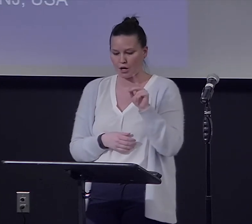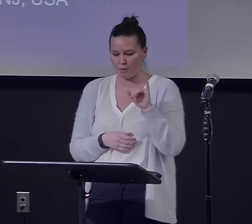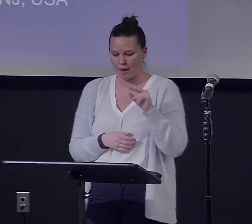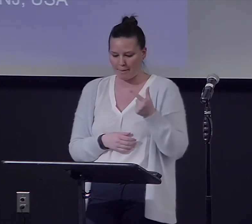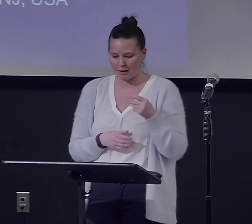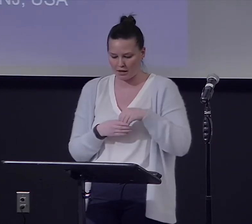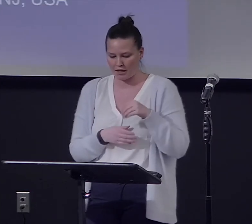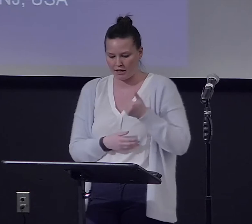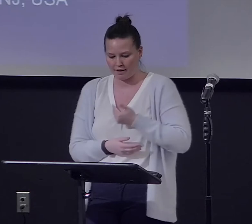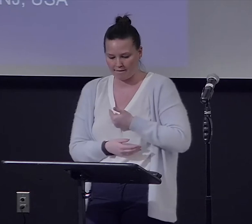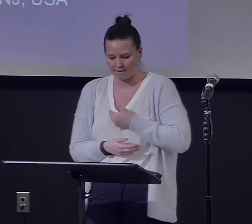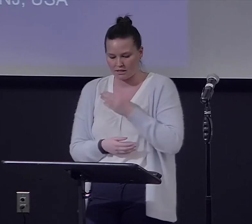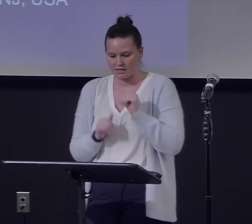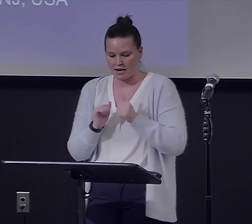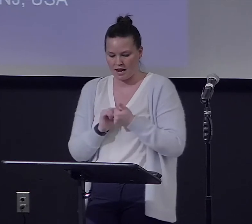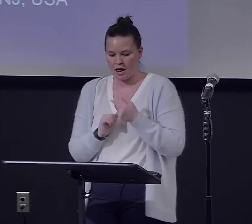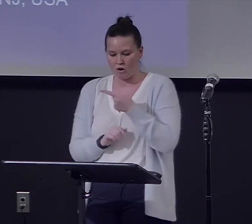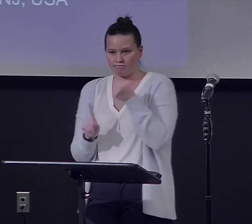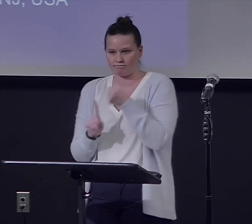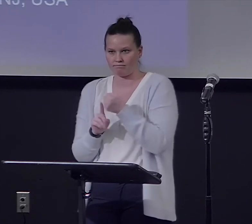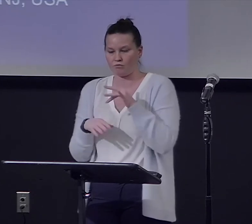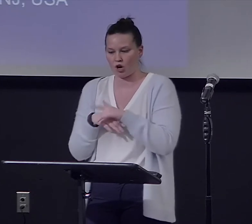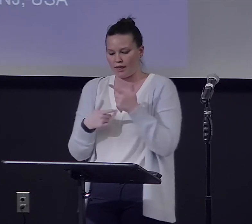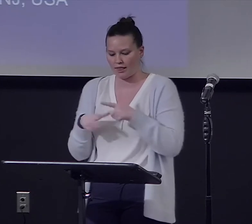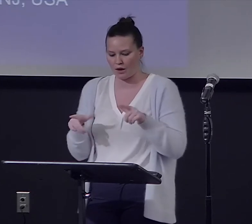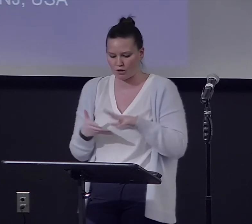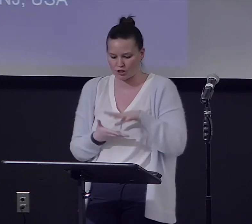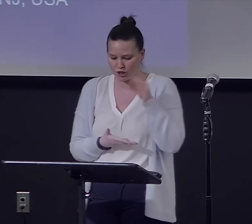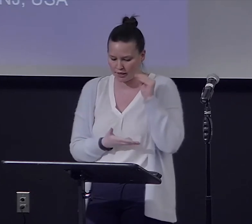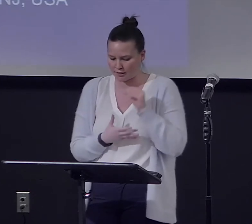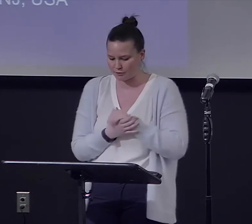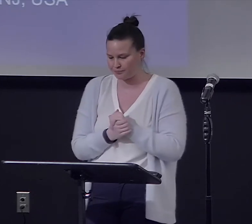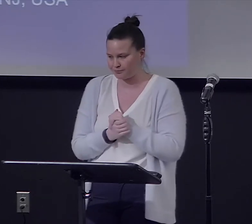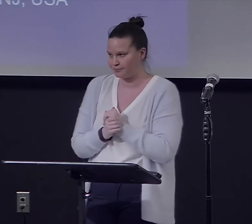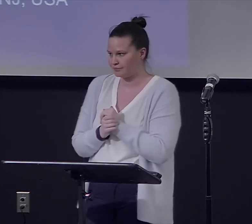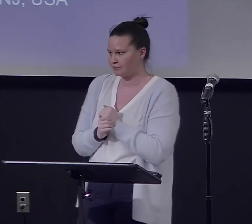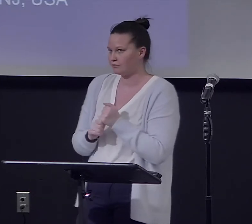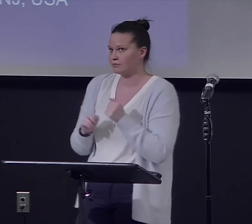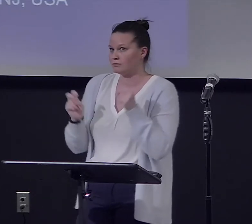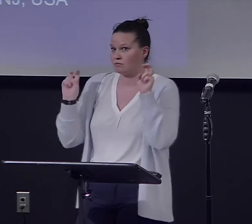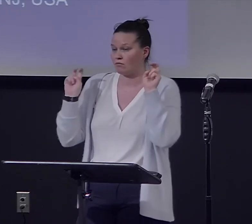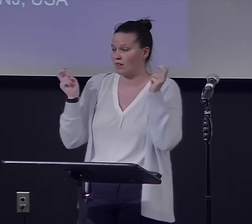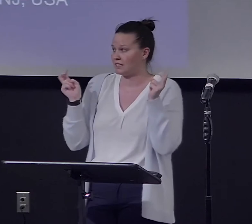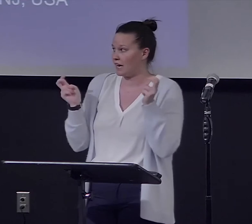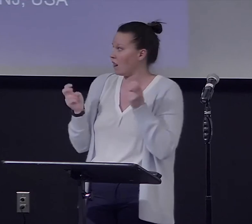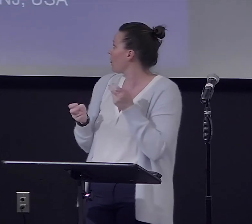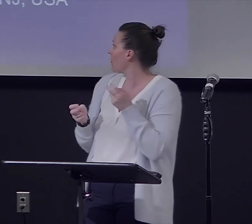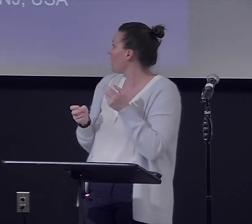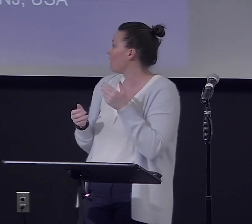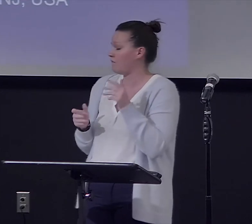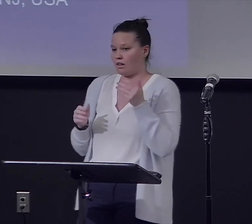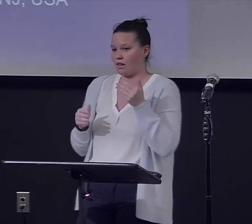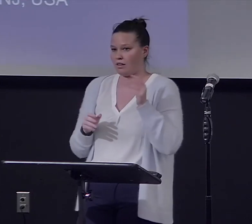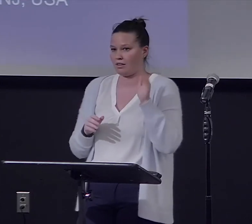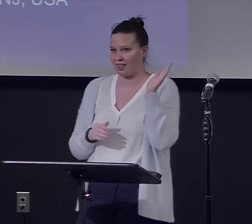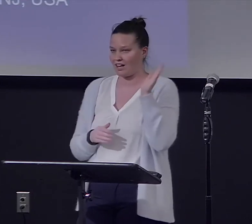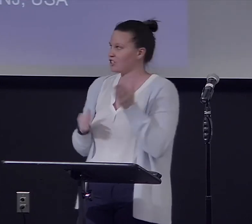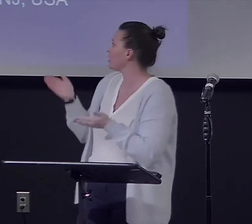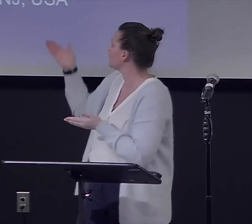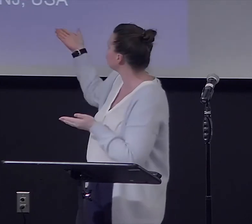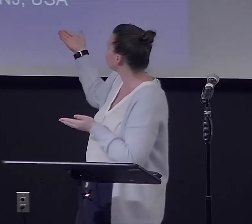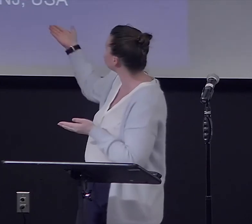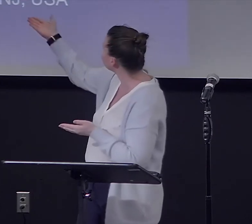Benisic work in acoustic mapping in infants and how this impacts early language learning the title